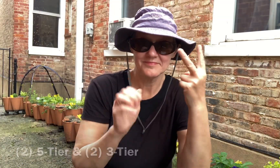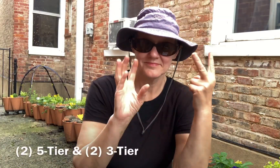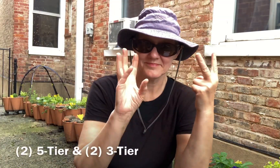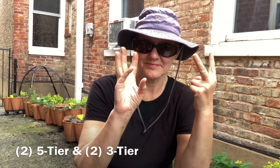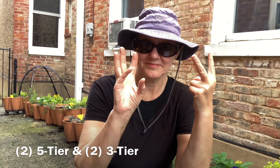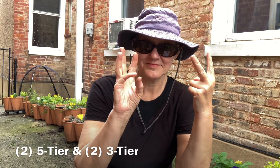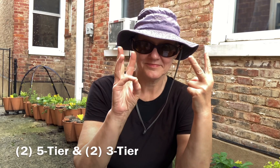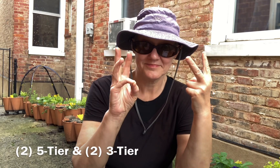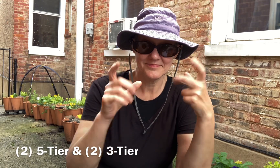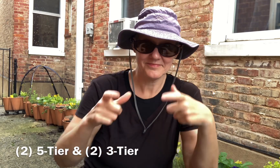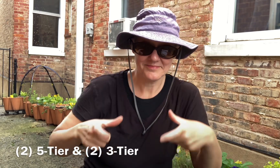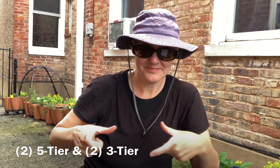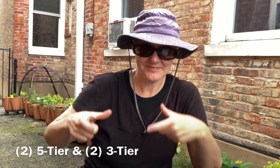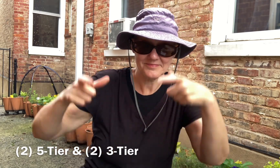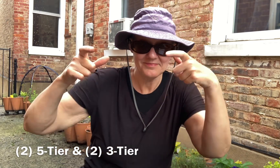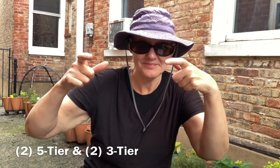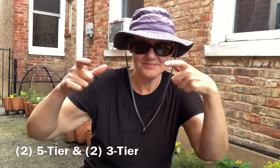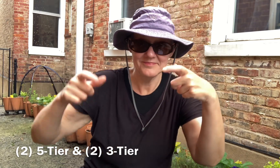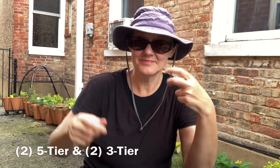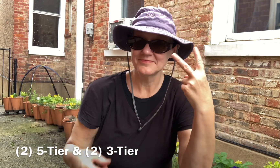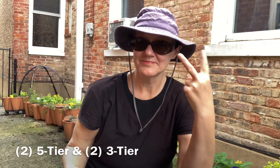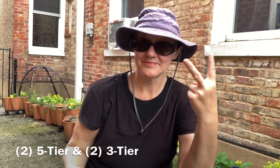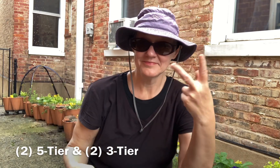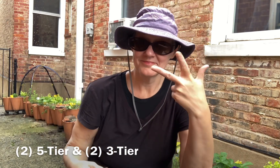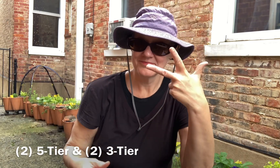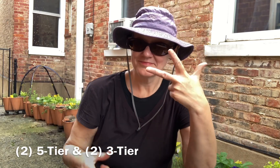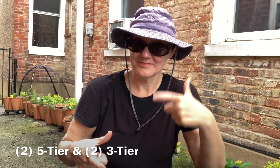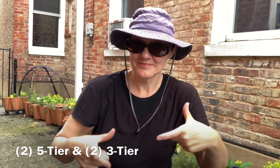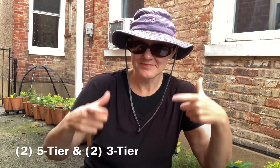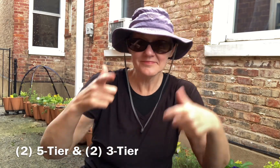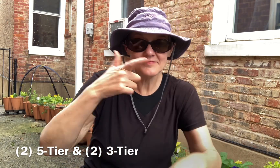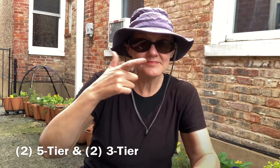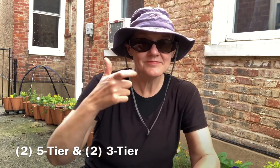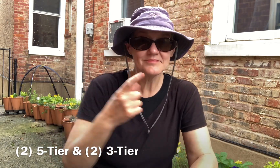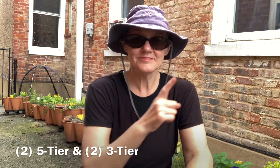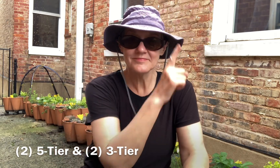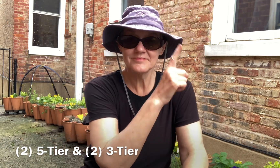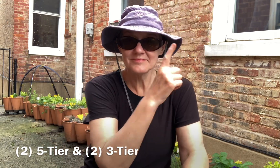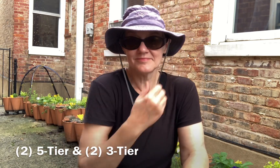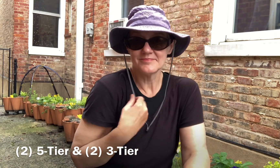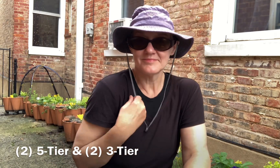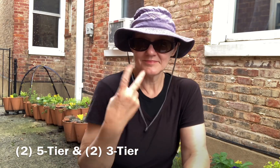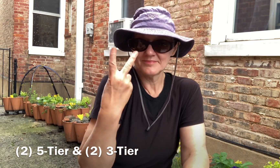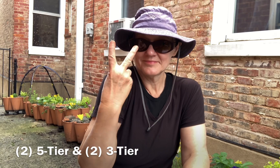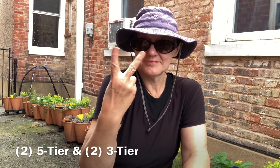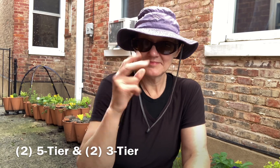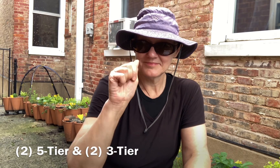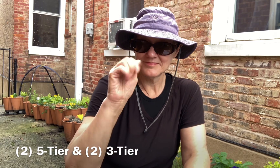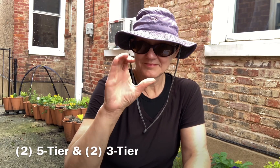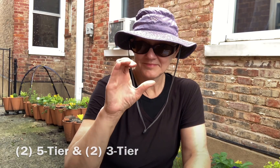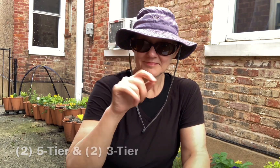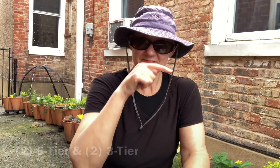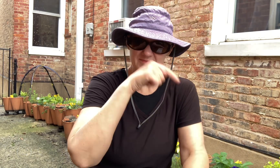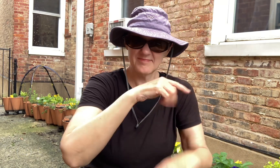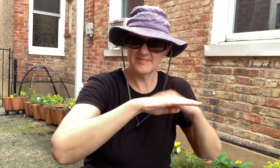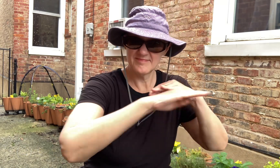Now I started with 2 6-tier GreenStalks and 2 3-tier GreenStalks because there's 2